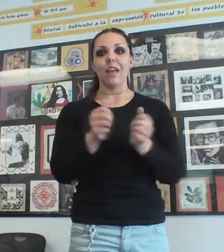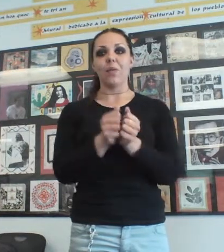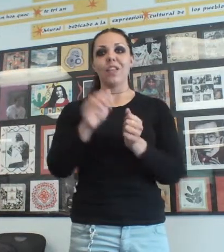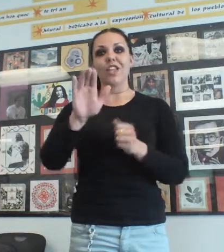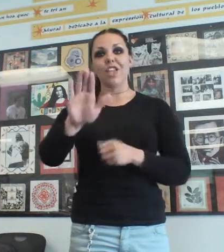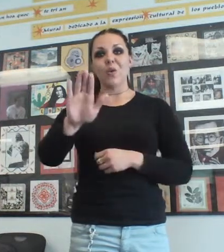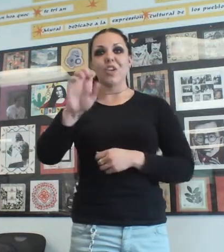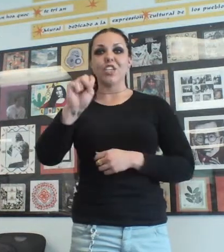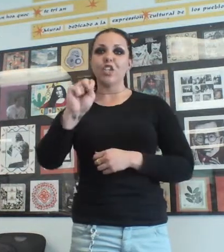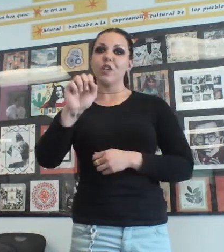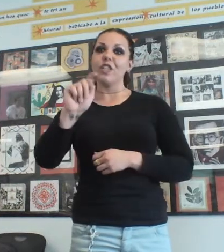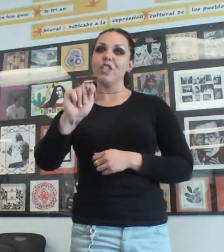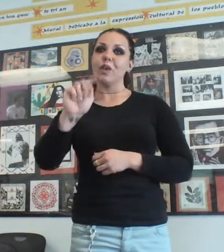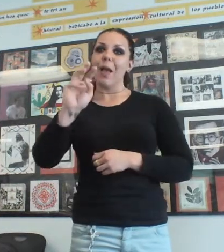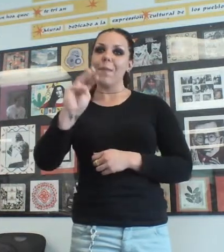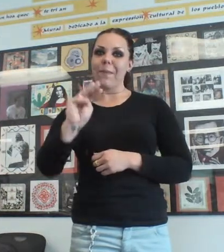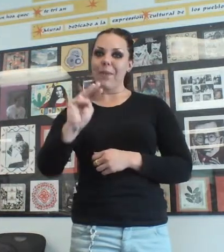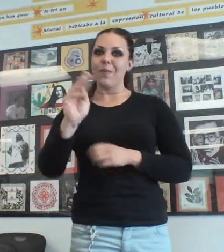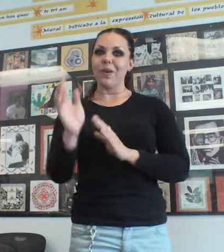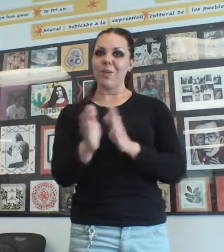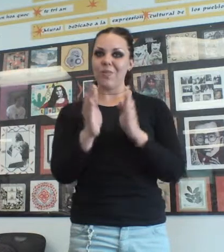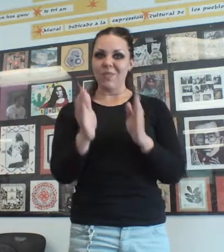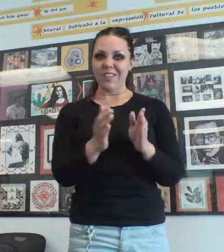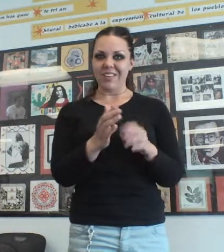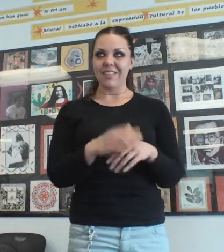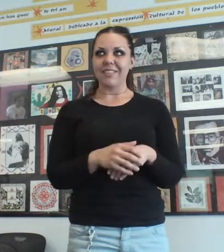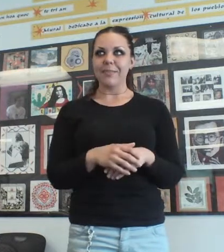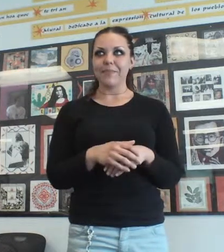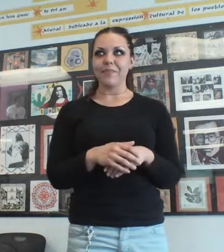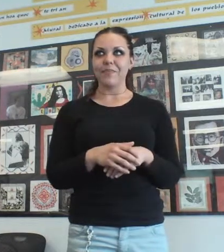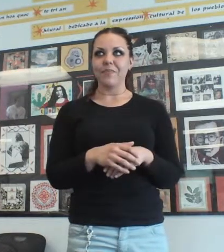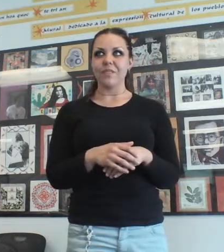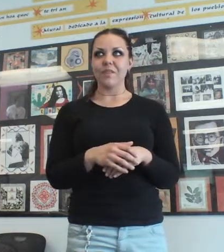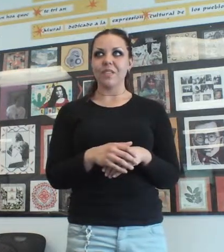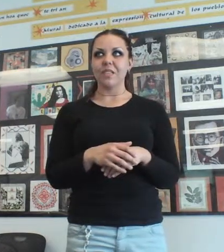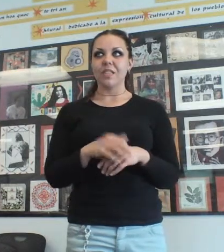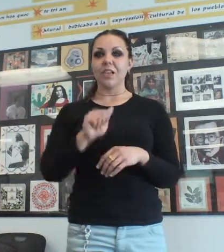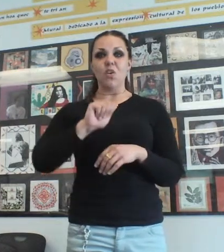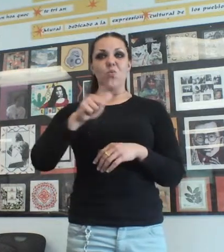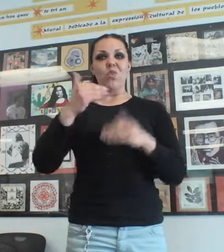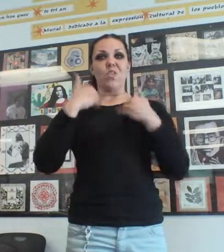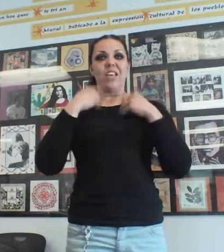of us has a different capacity, so you have to figure out where yours is most comfortable.